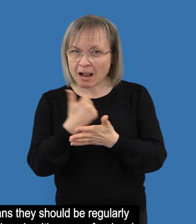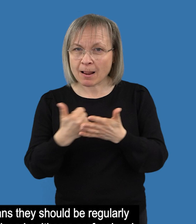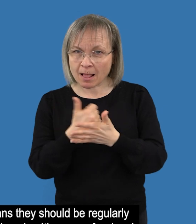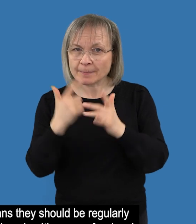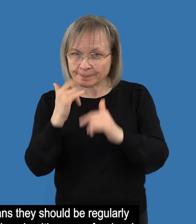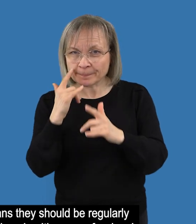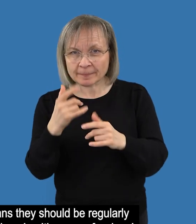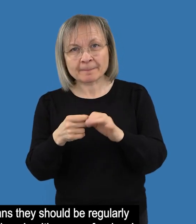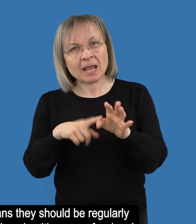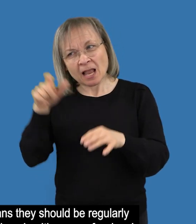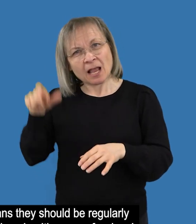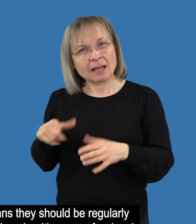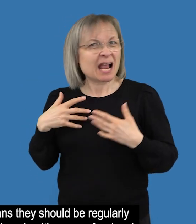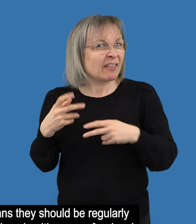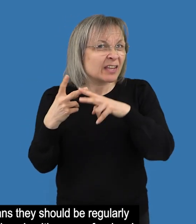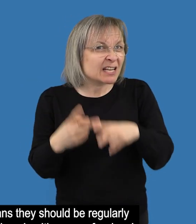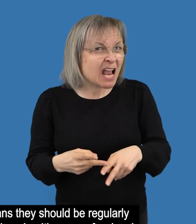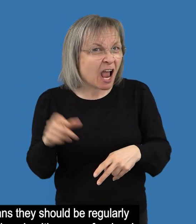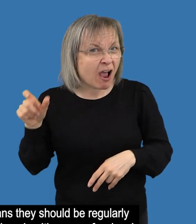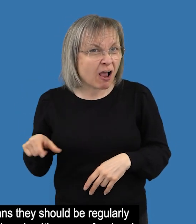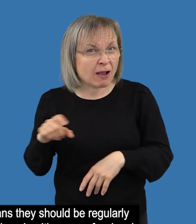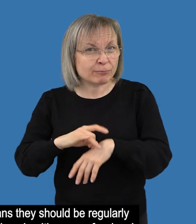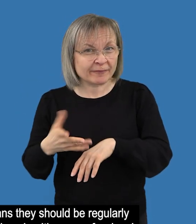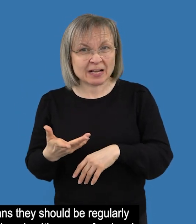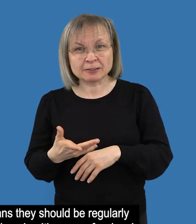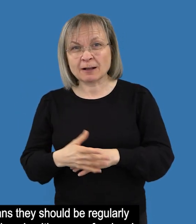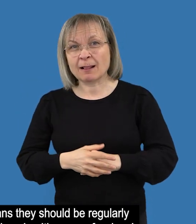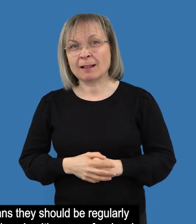This means they should be regularly monitored by a healthcare professional.